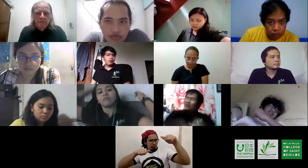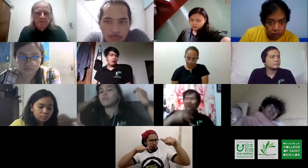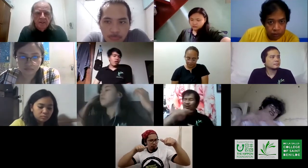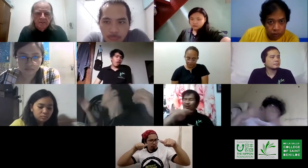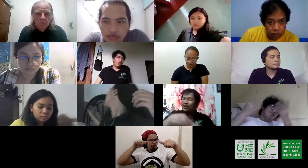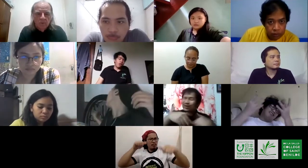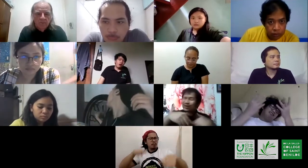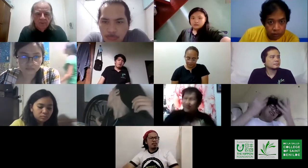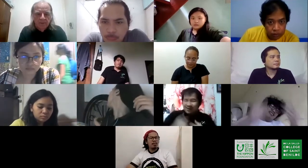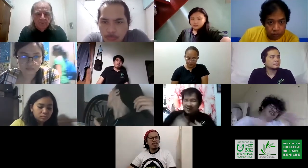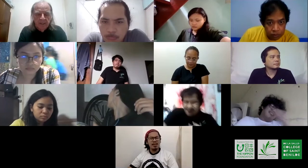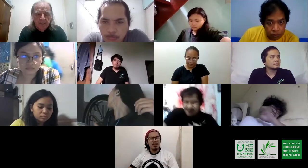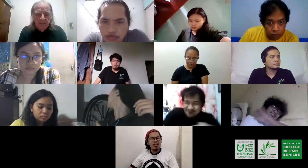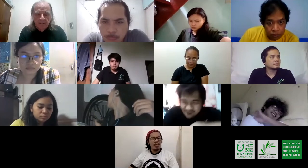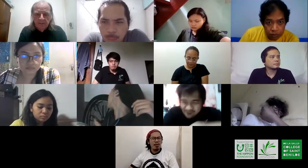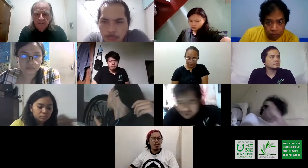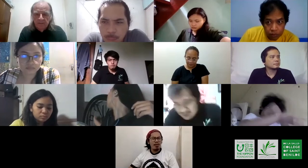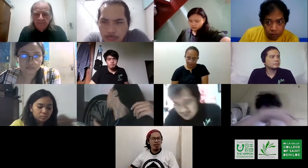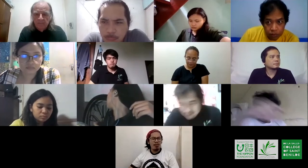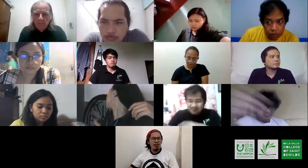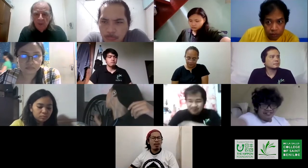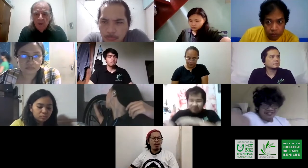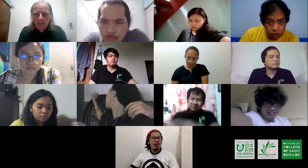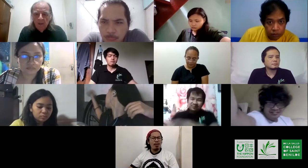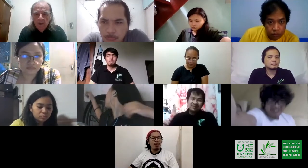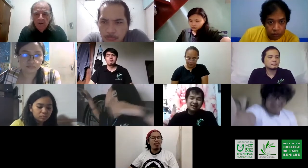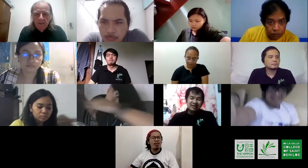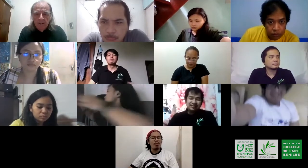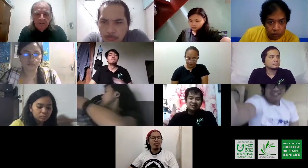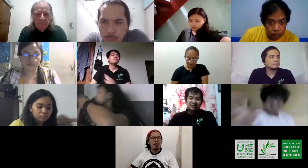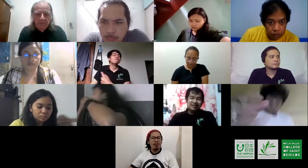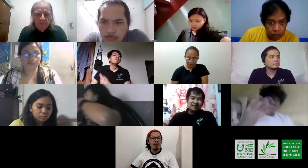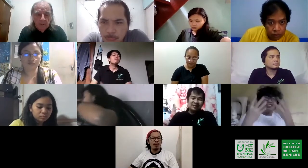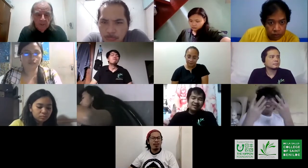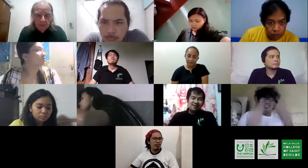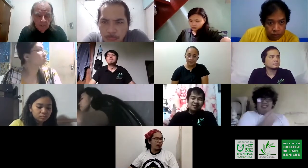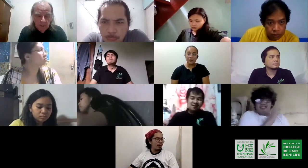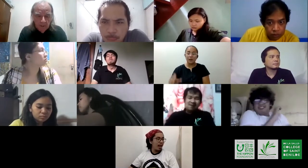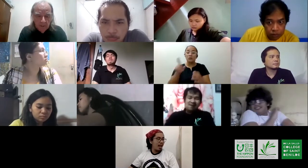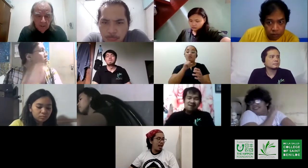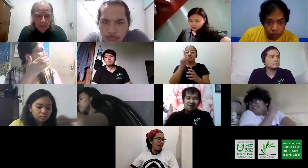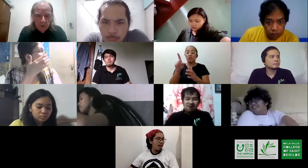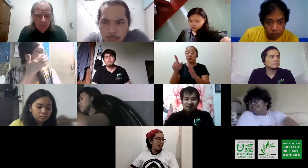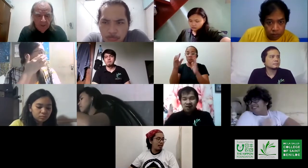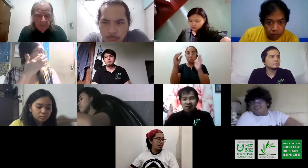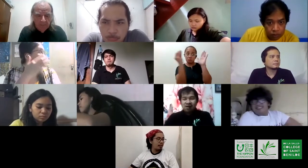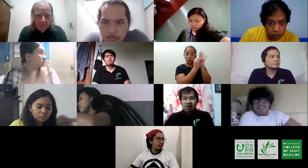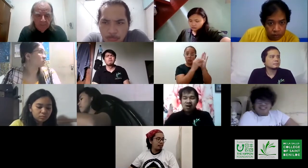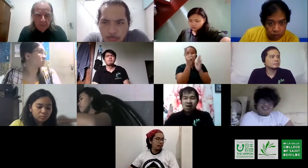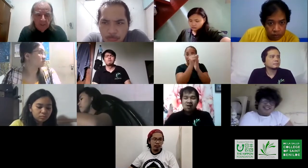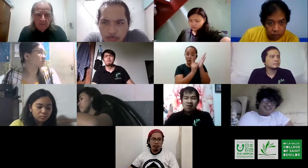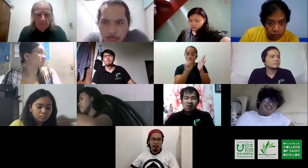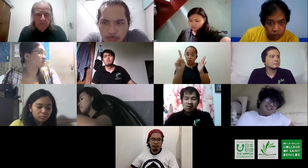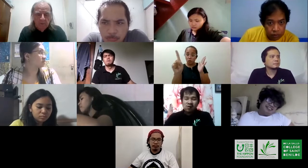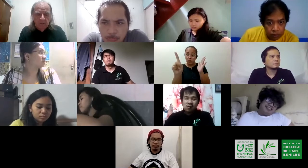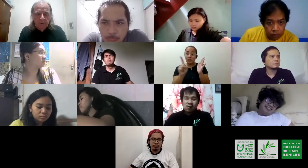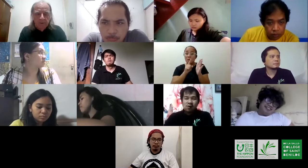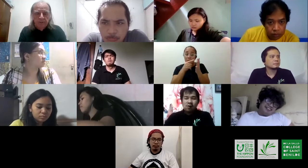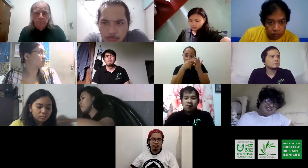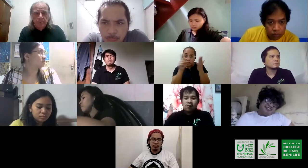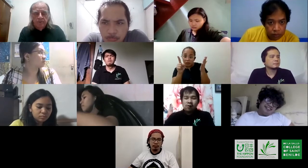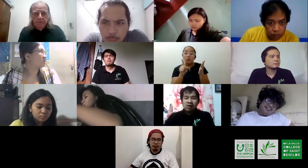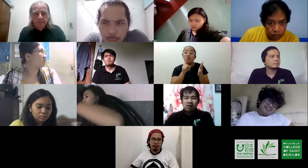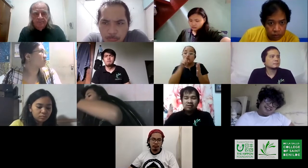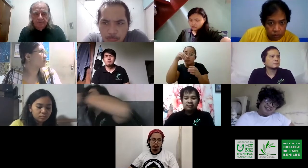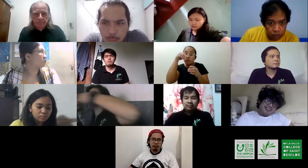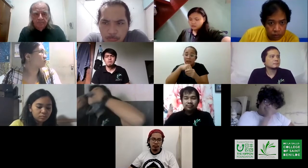Yeah, it says lesson 1, but it's really lesson 2. Okay, so if you can open up, I'll screen